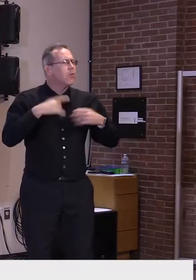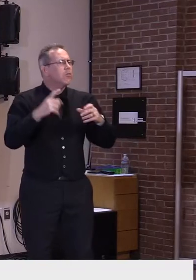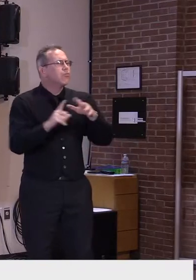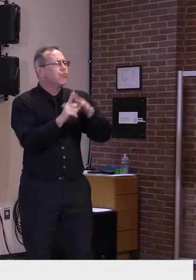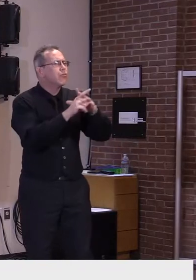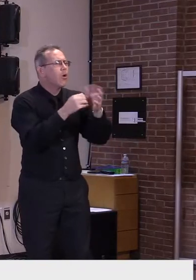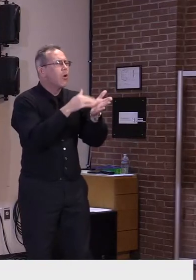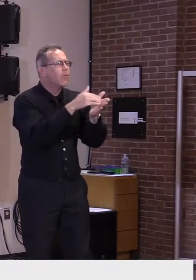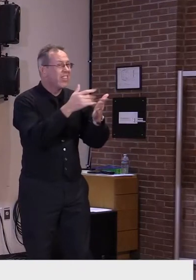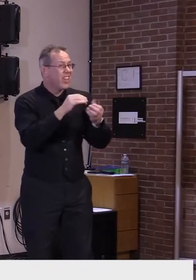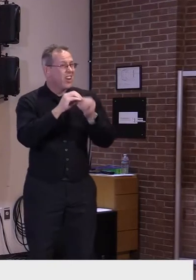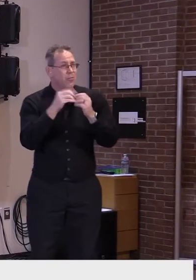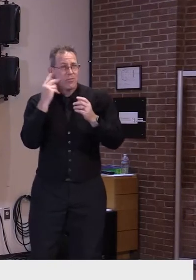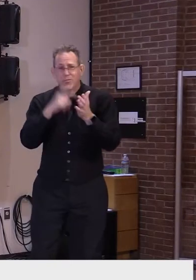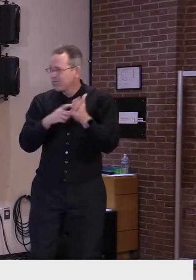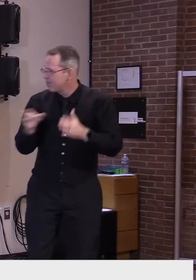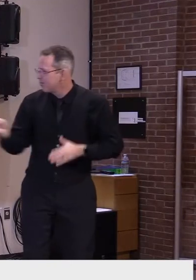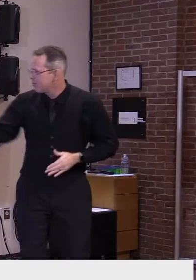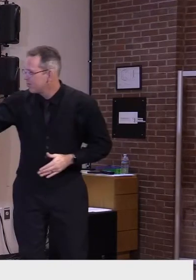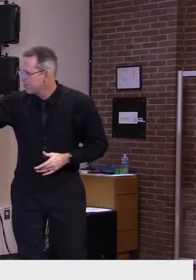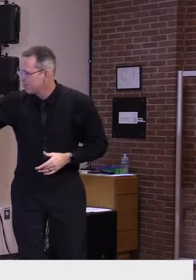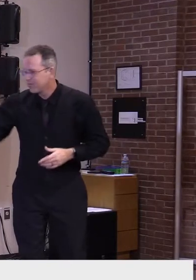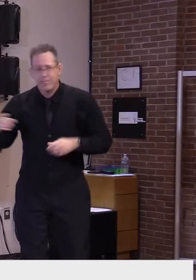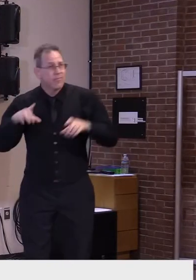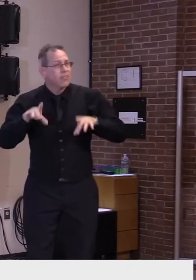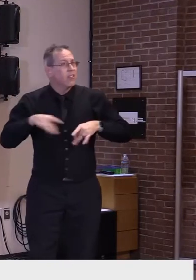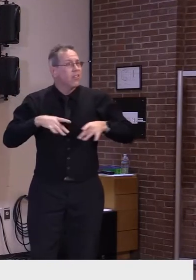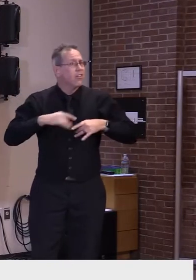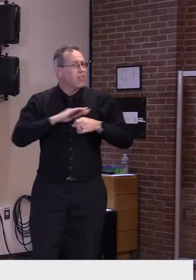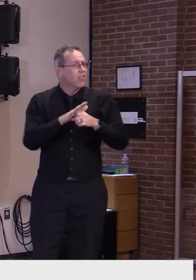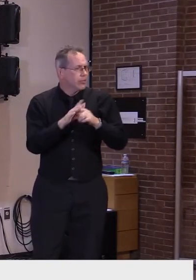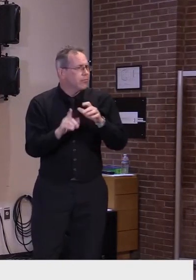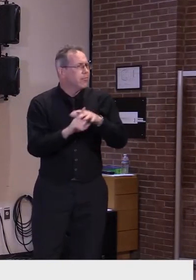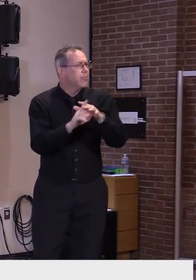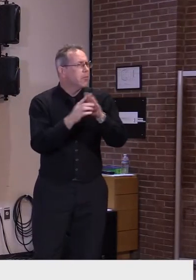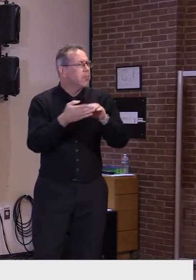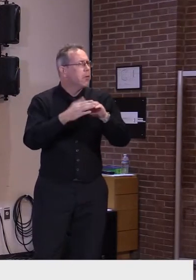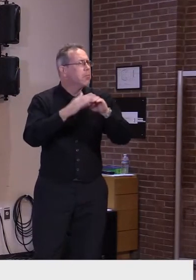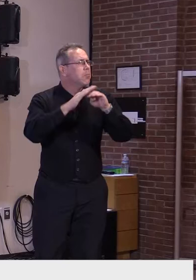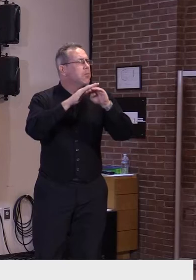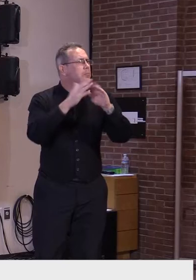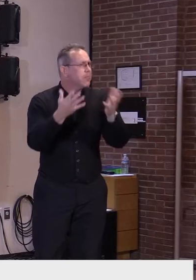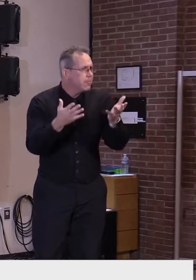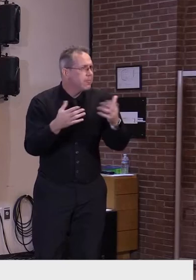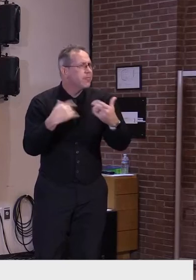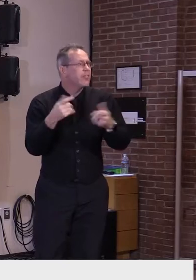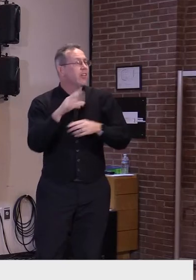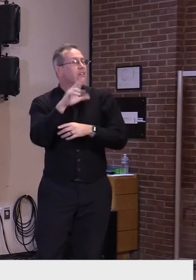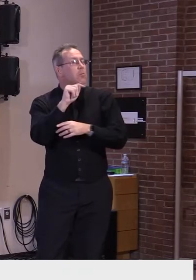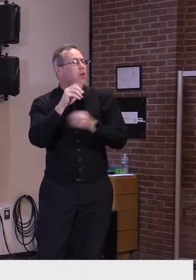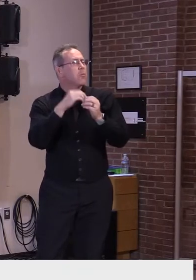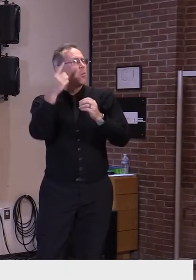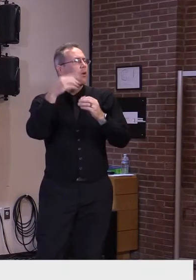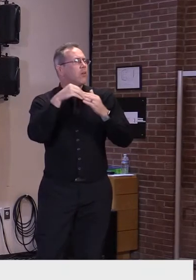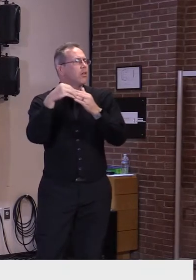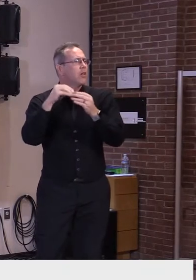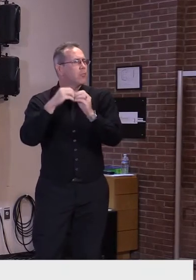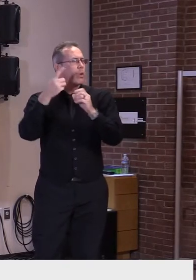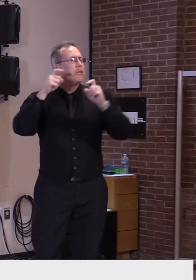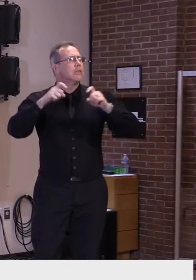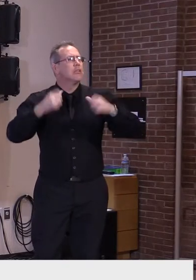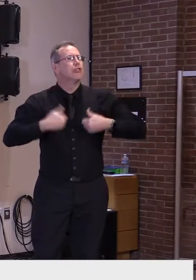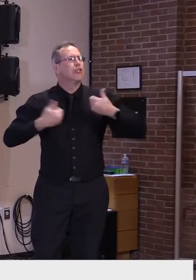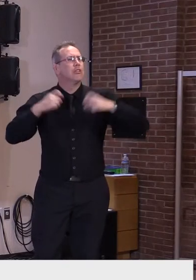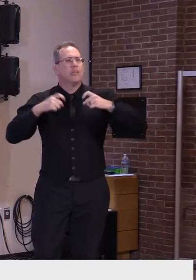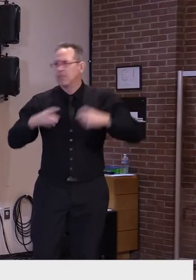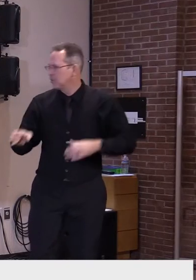just, 0.2%. But this week we had the most testing in the country on a per capita basis. So usually we're near or at the top